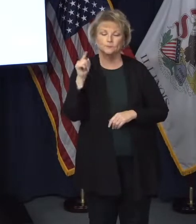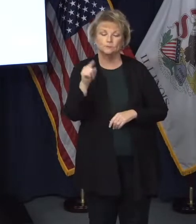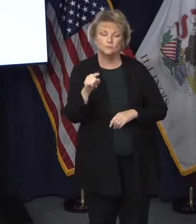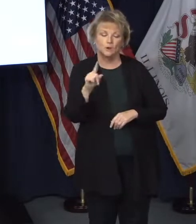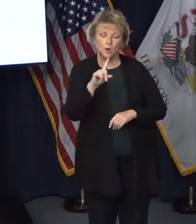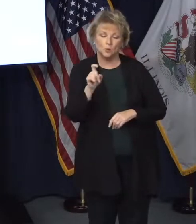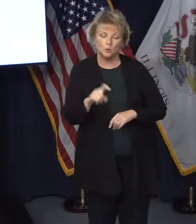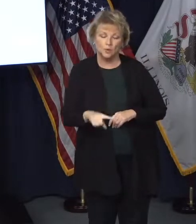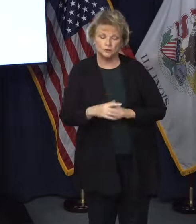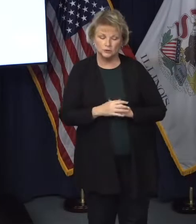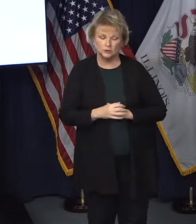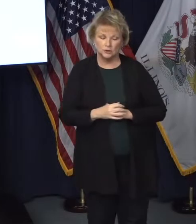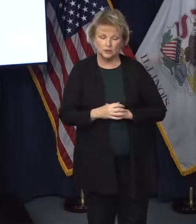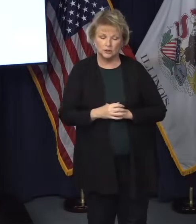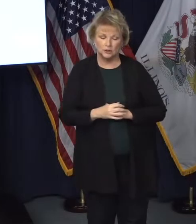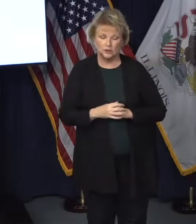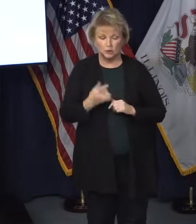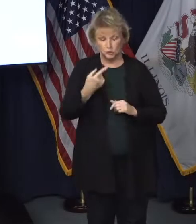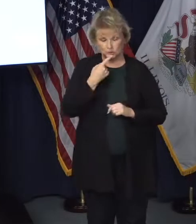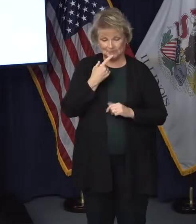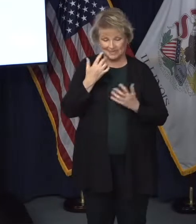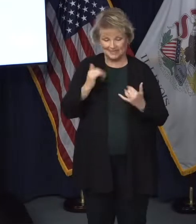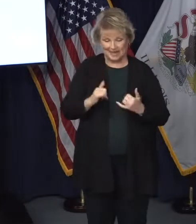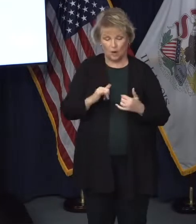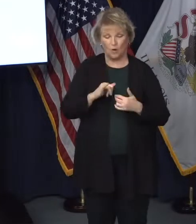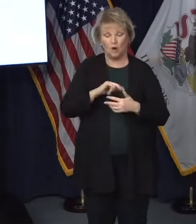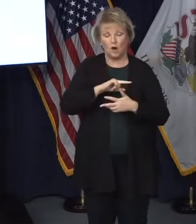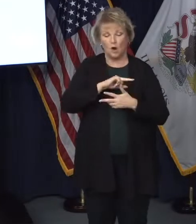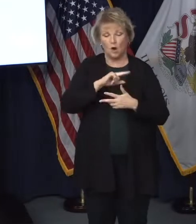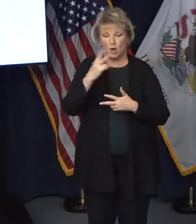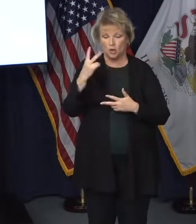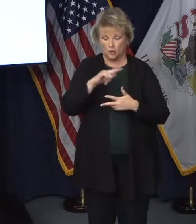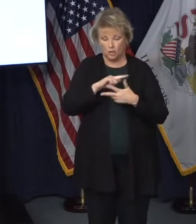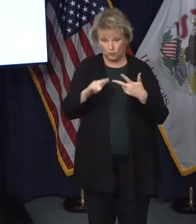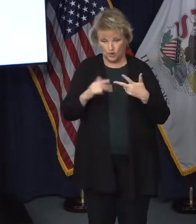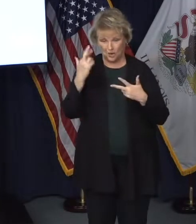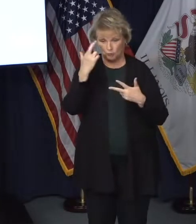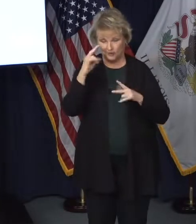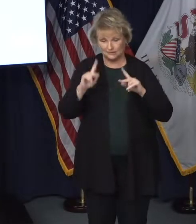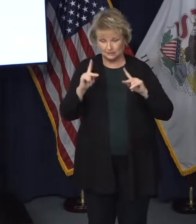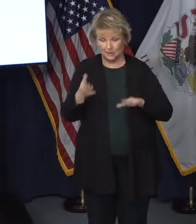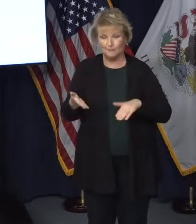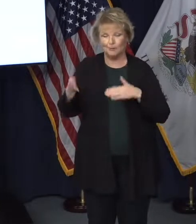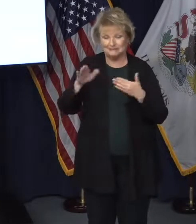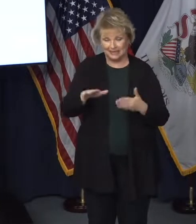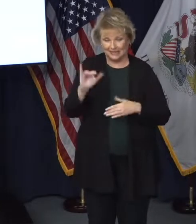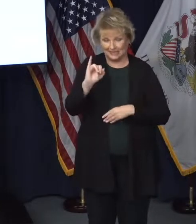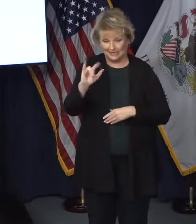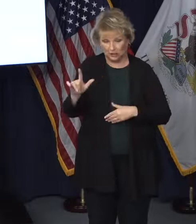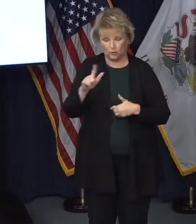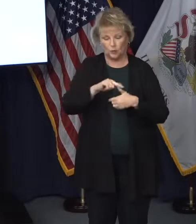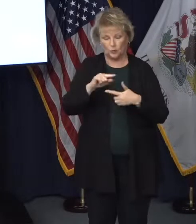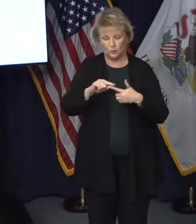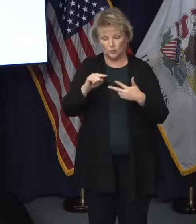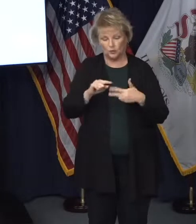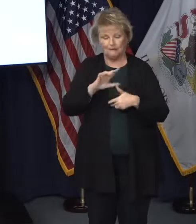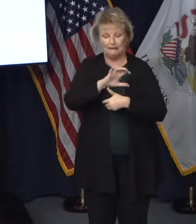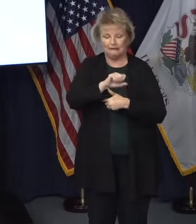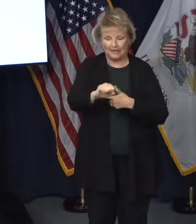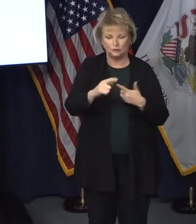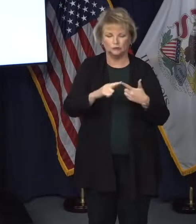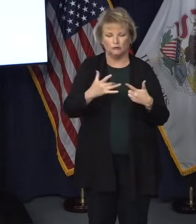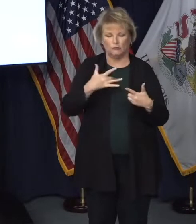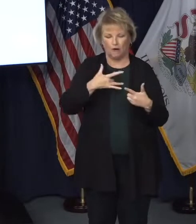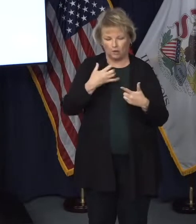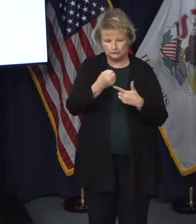about COVID now being the third leading cause of death in Illinois behind heart disease and cancer. Earlier, I